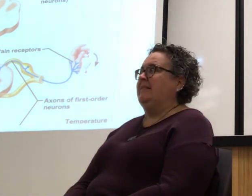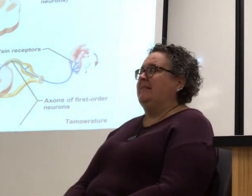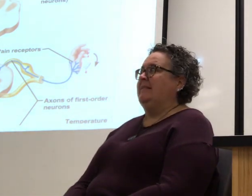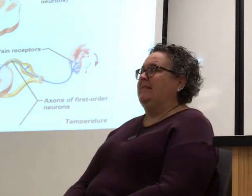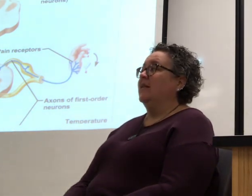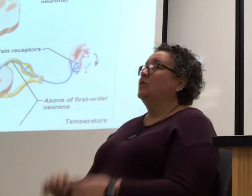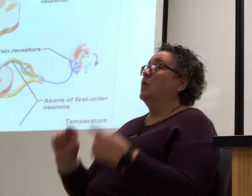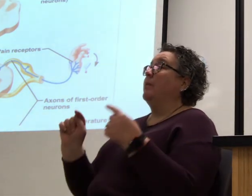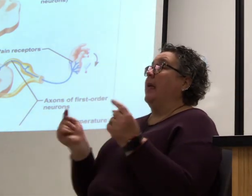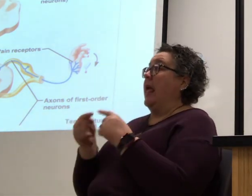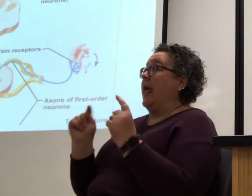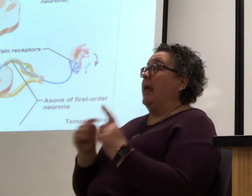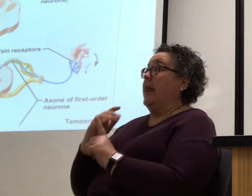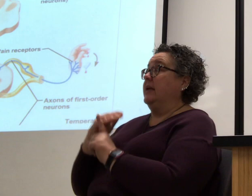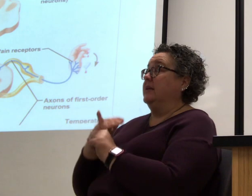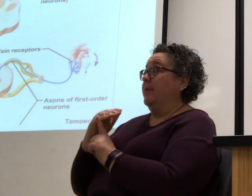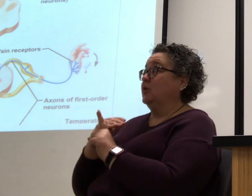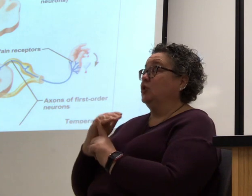let's see here.